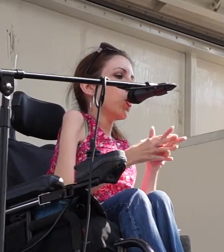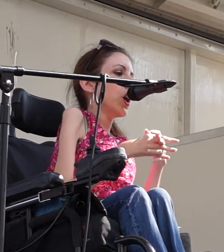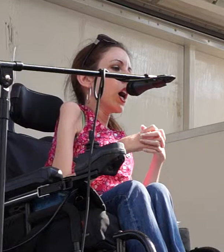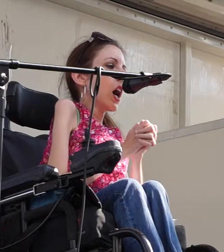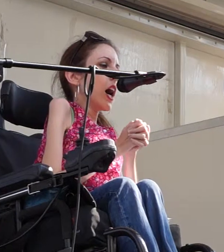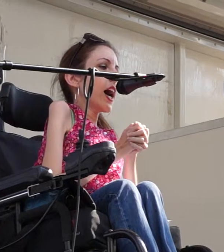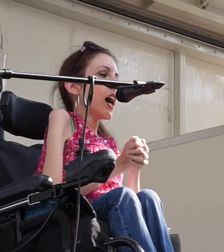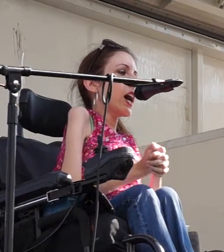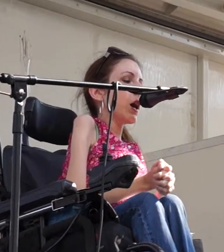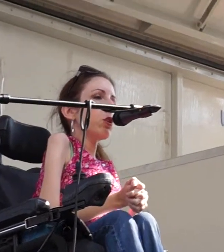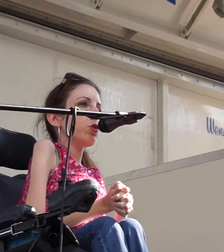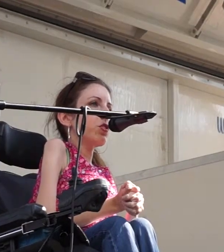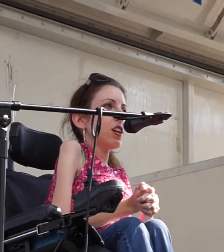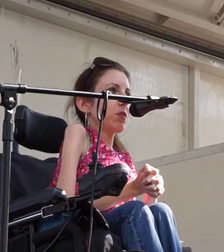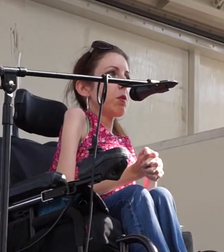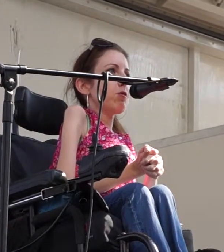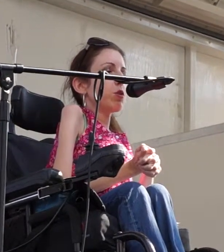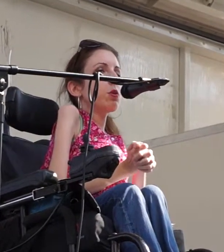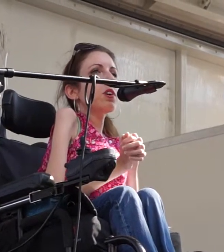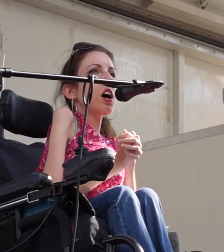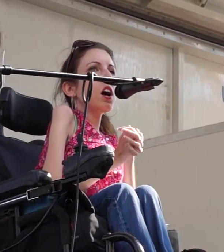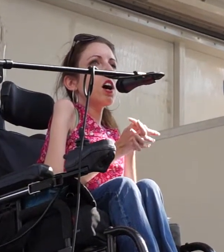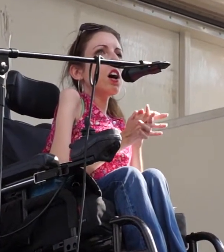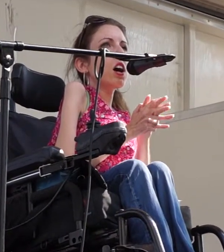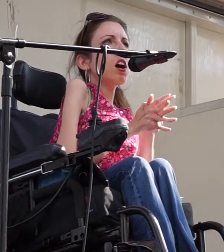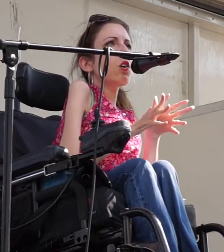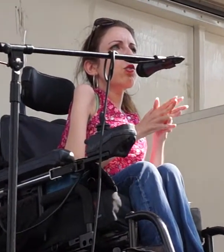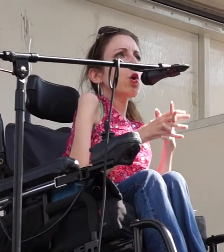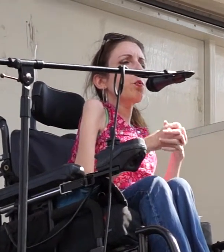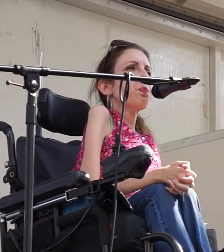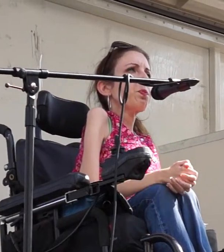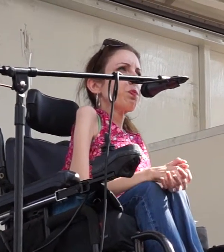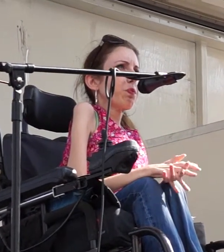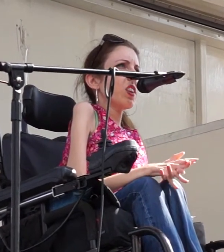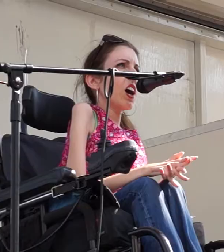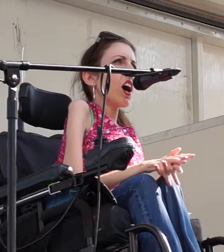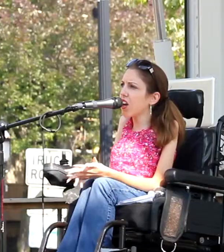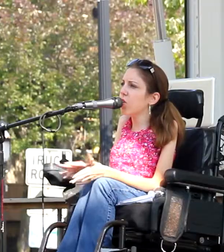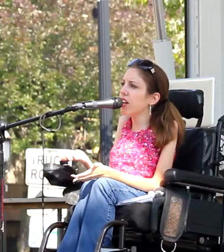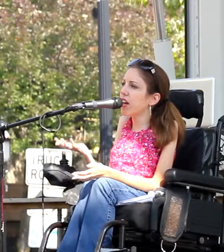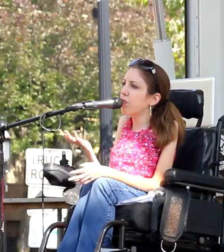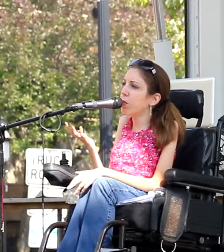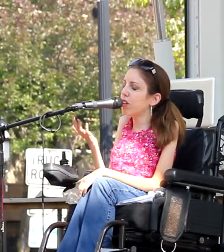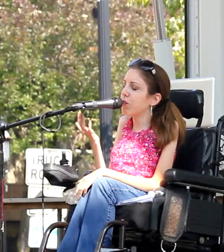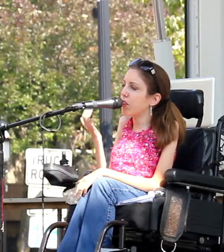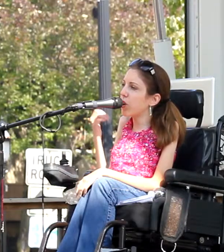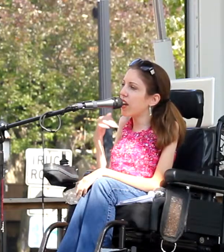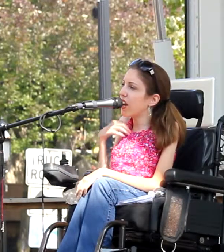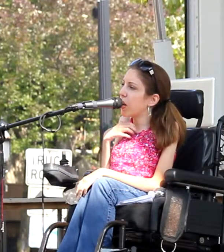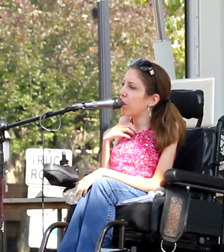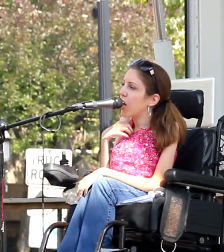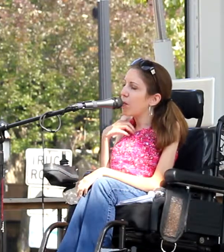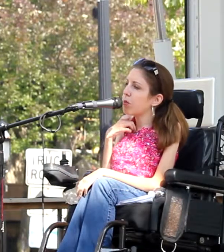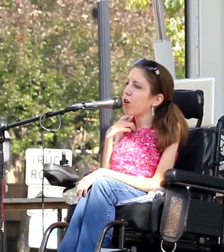so I'm going to do some stand-up comedy for you. So I know like a lot of you probably feel the same